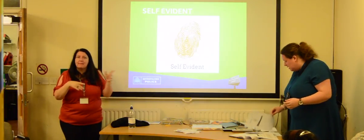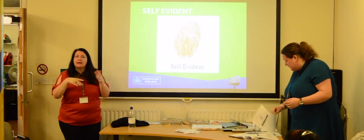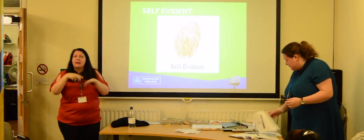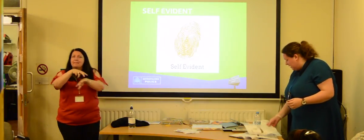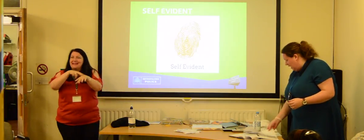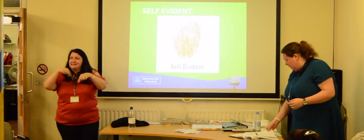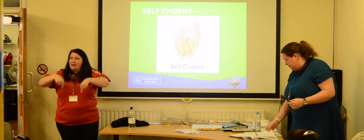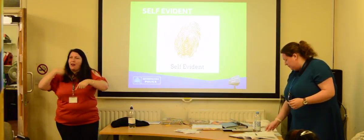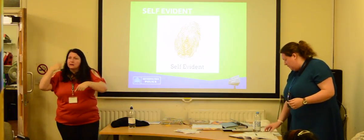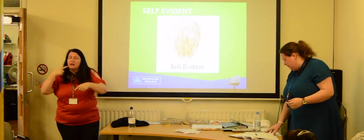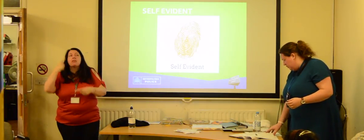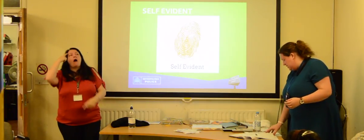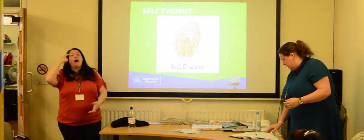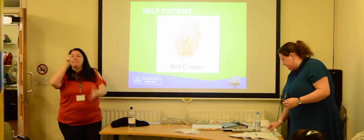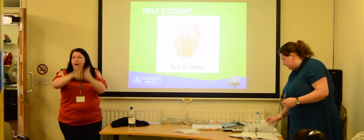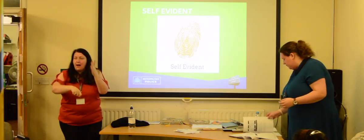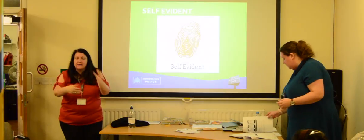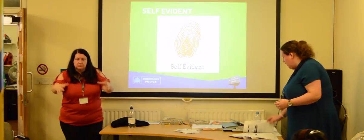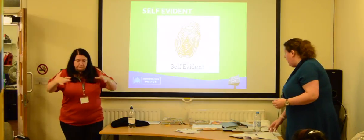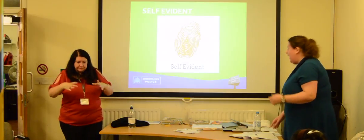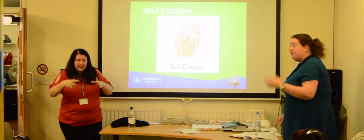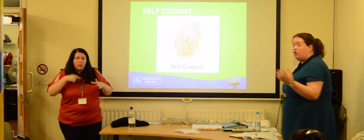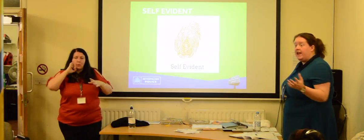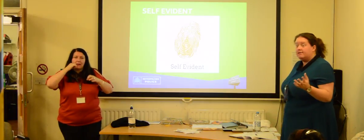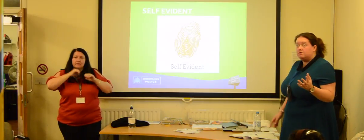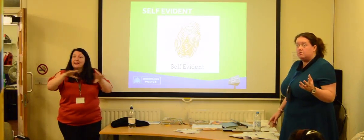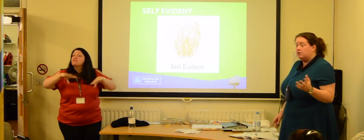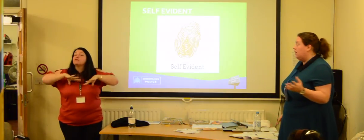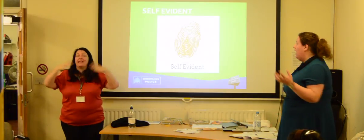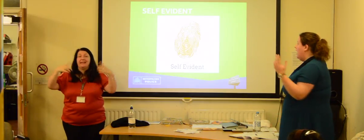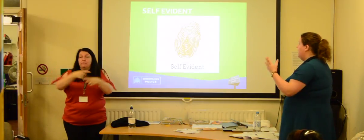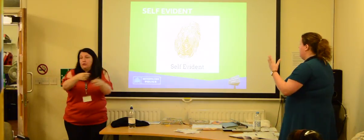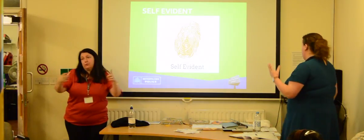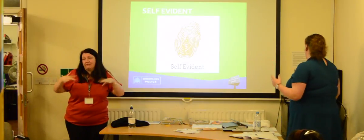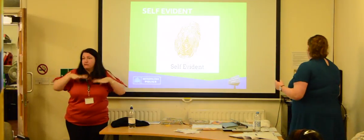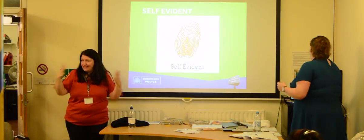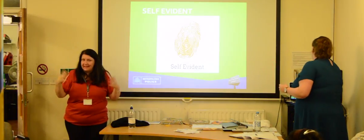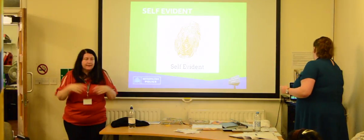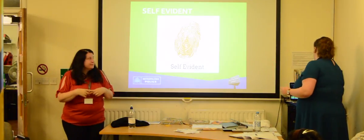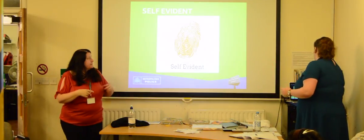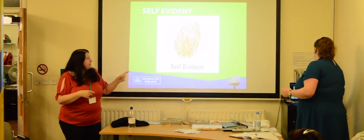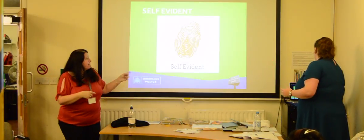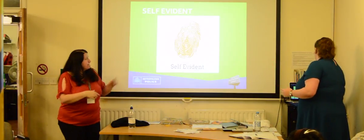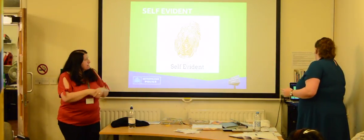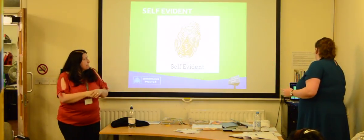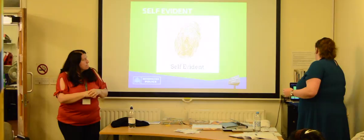it and promote it. It's free, and it's a reporting